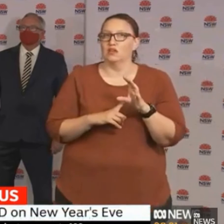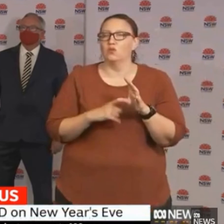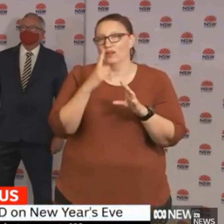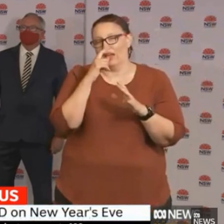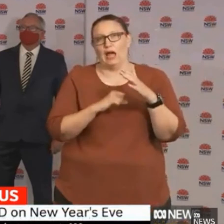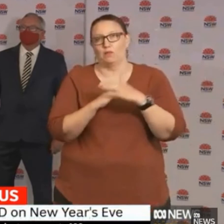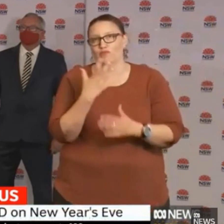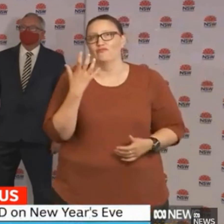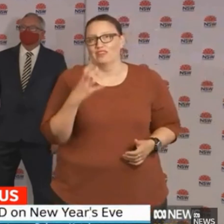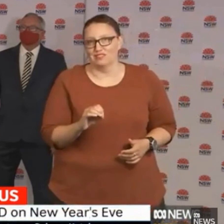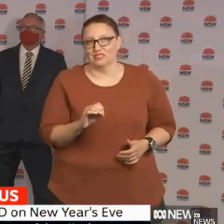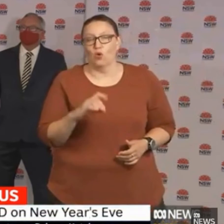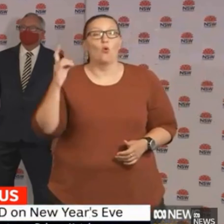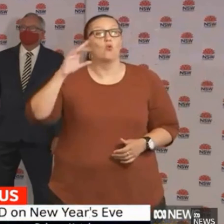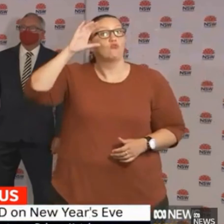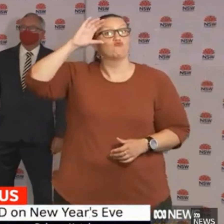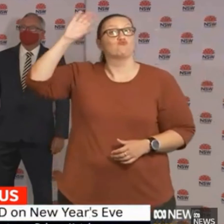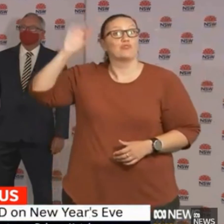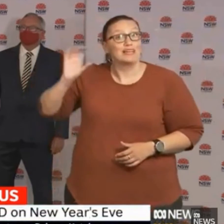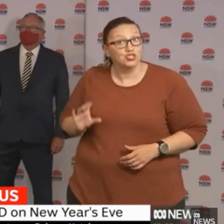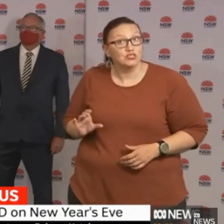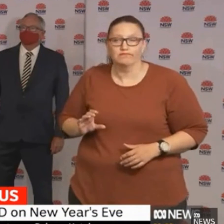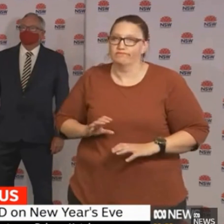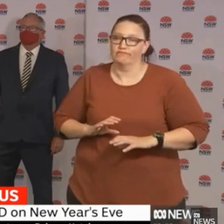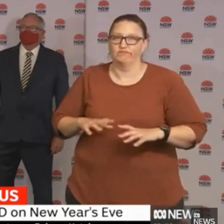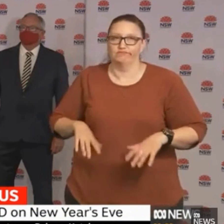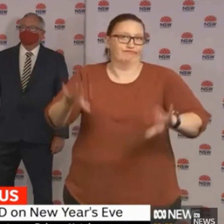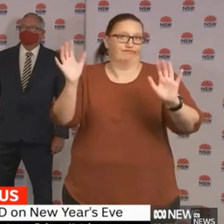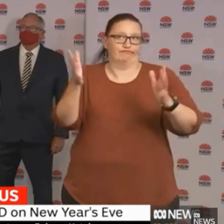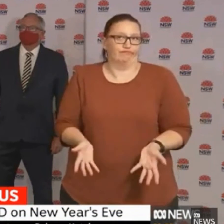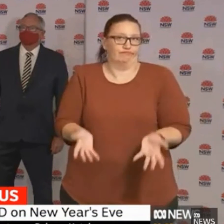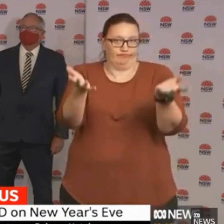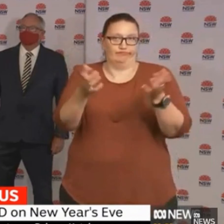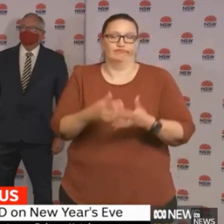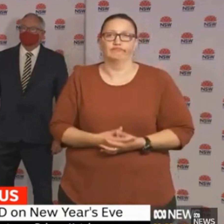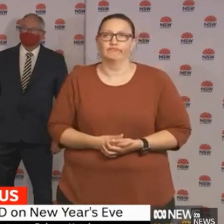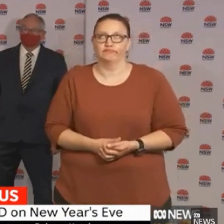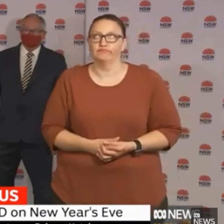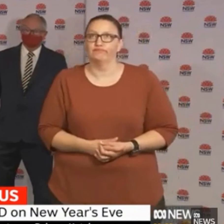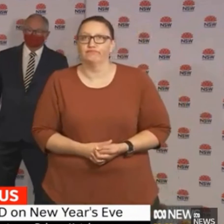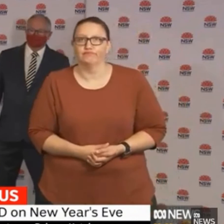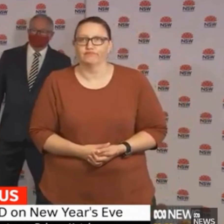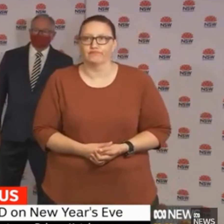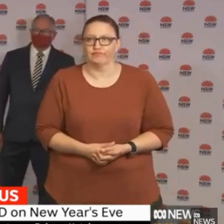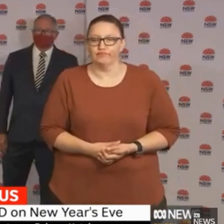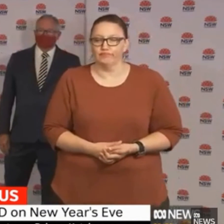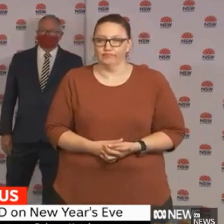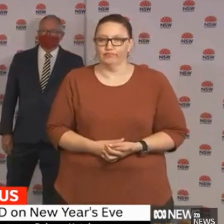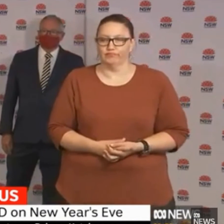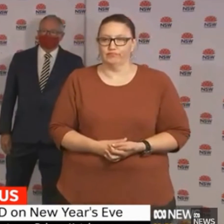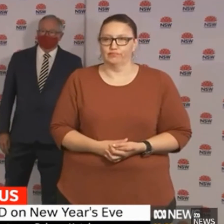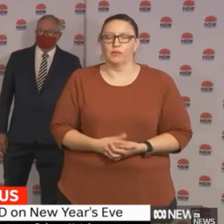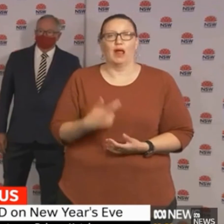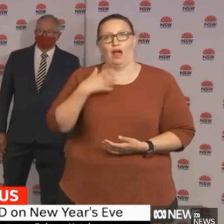of that impost. But I will ask Dr. Chant to talk about the group outdoor gatherings of 50 and why that's deemed to be safe under